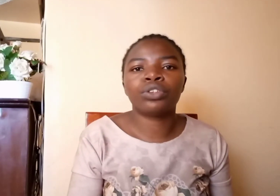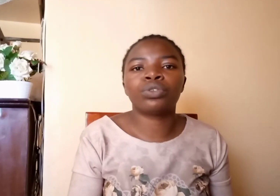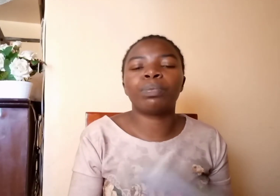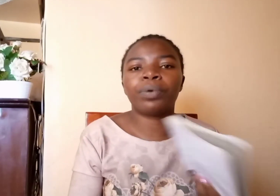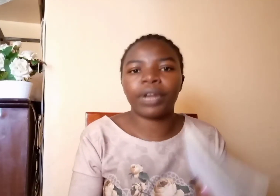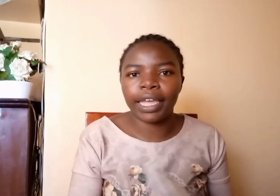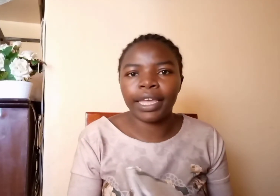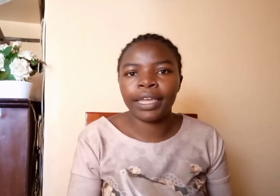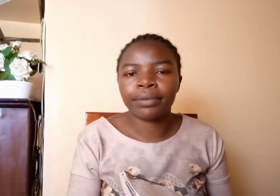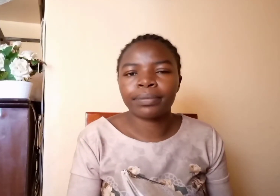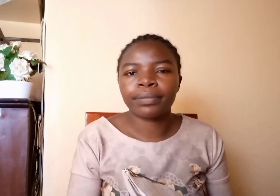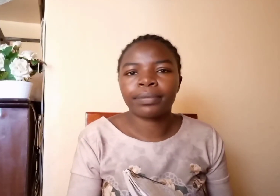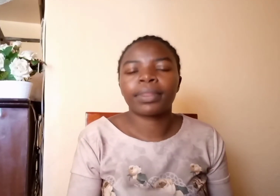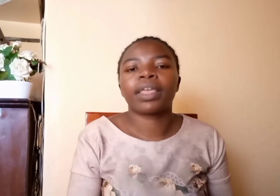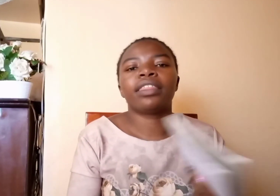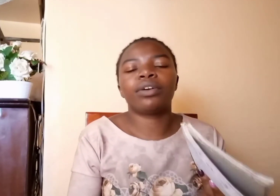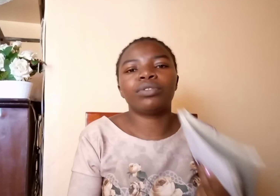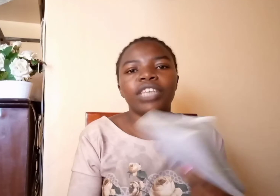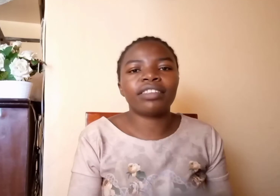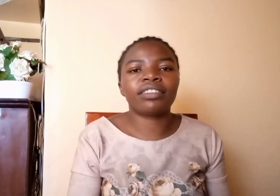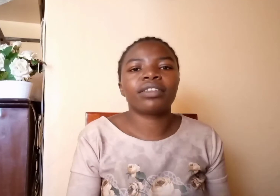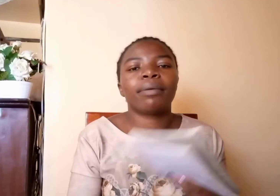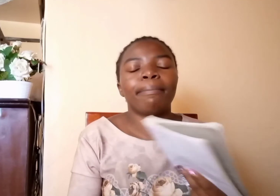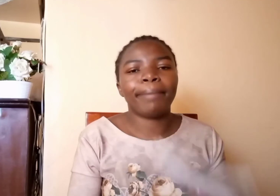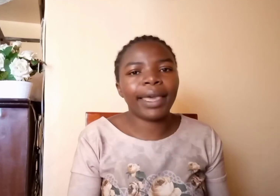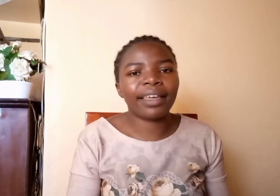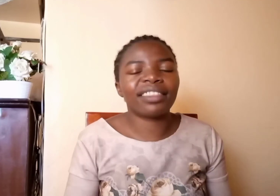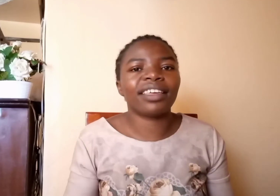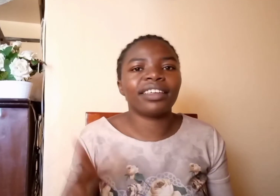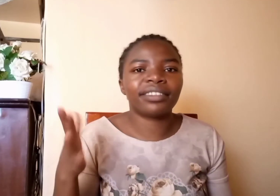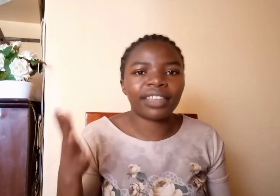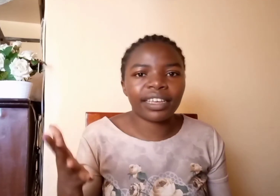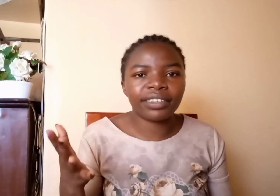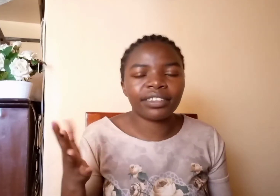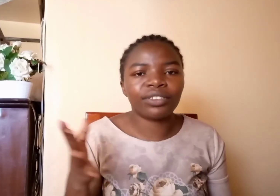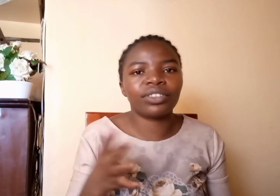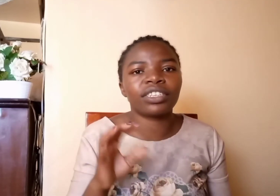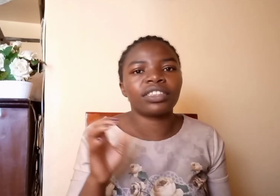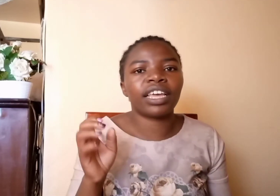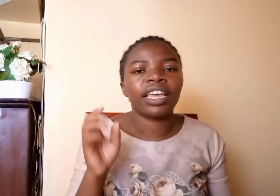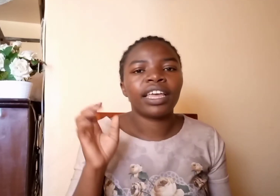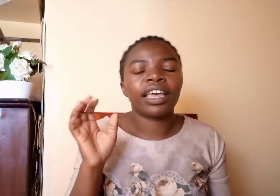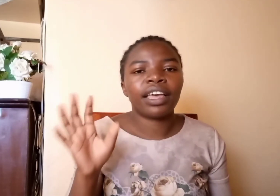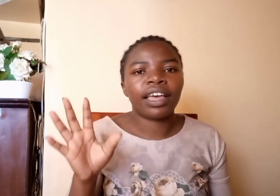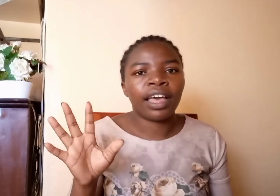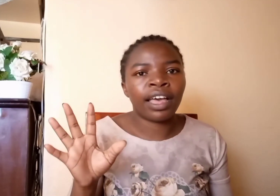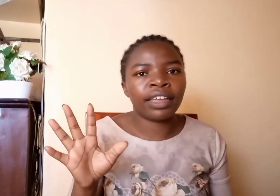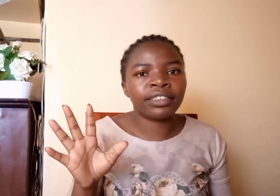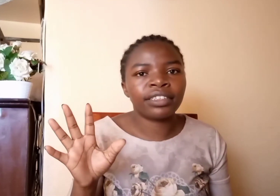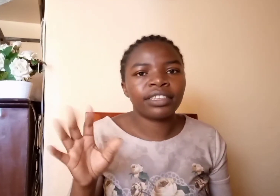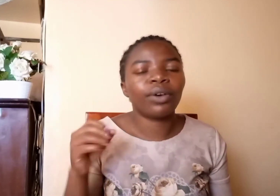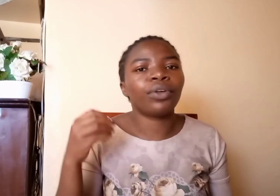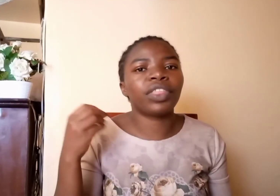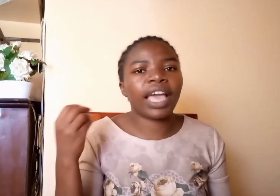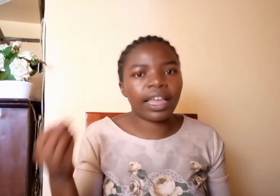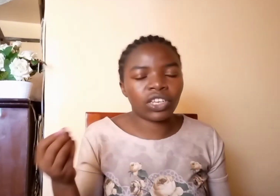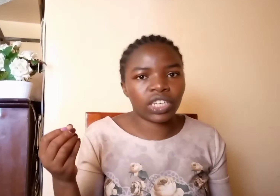to pray, they could just make the signs using the hands or the hand